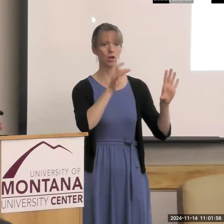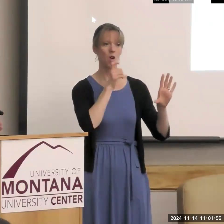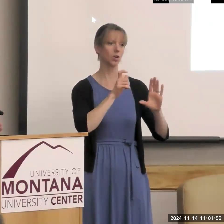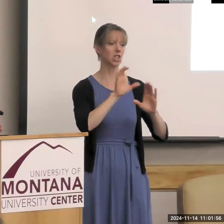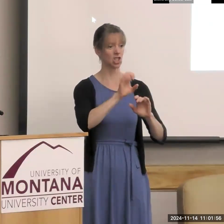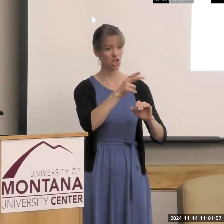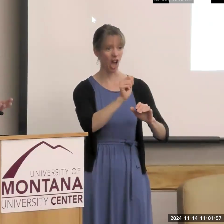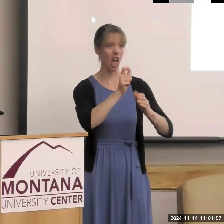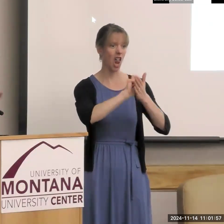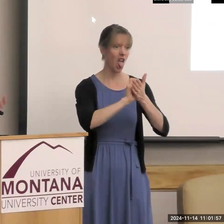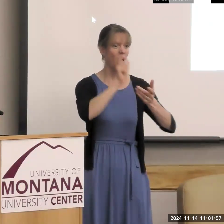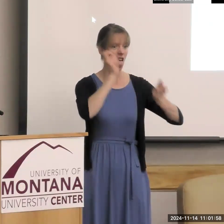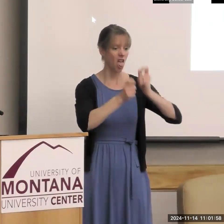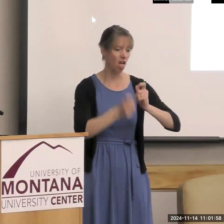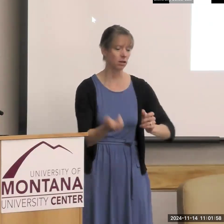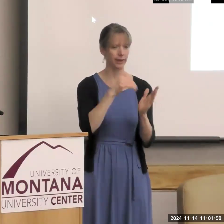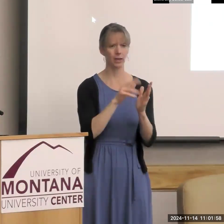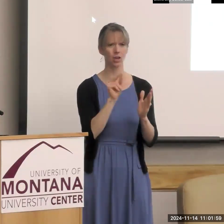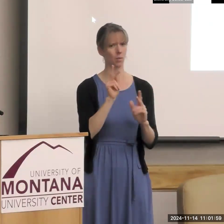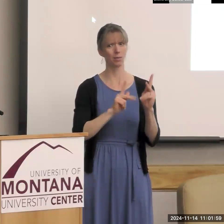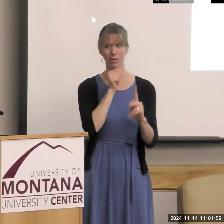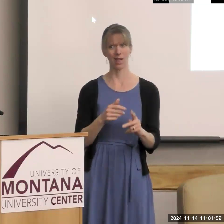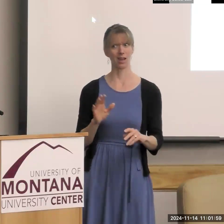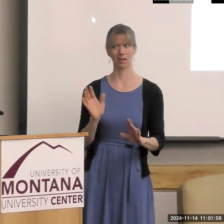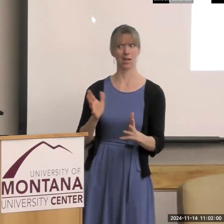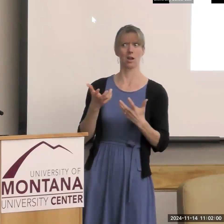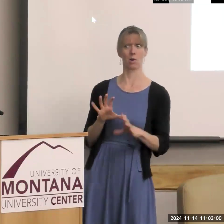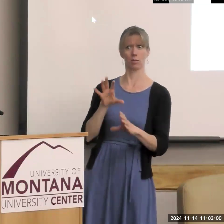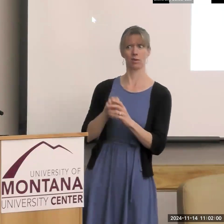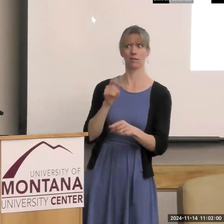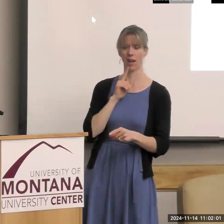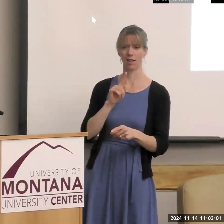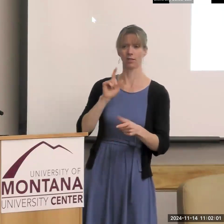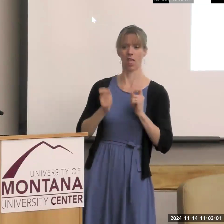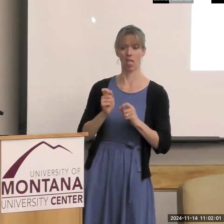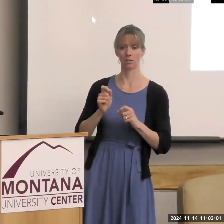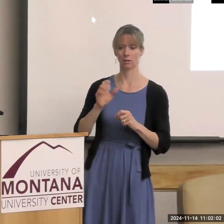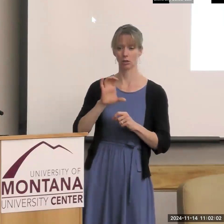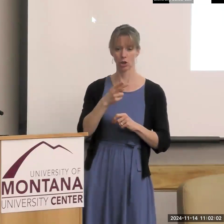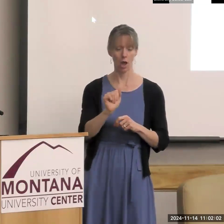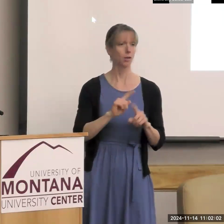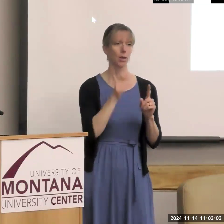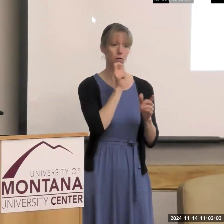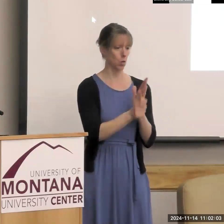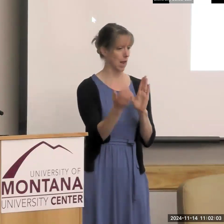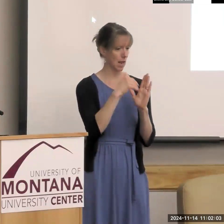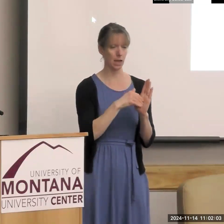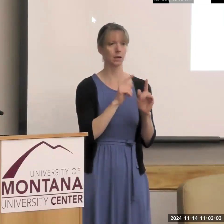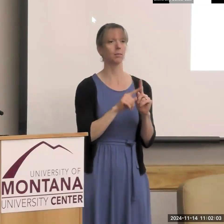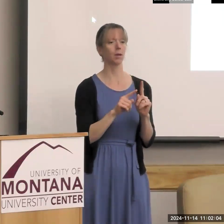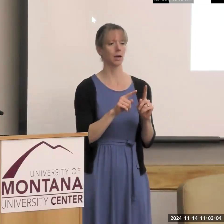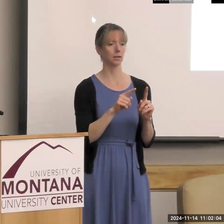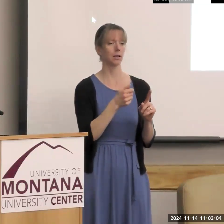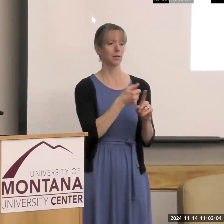CHA, right? Because nobody's going to volunteer to participate. But we want you to commit to that. So the health departments would identify 2